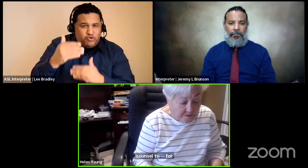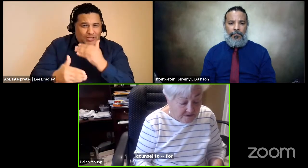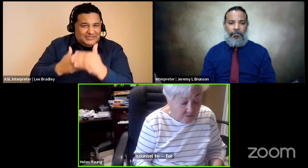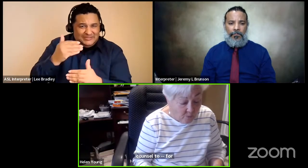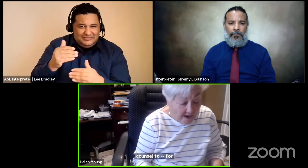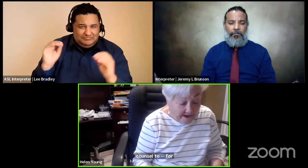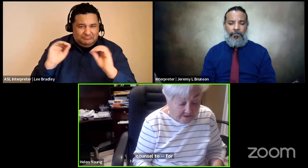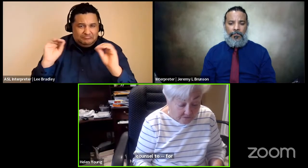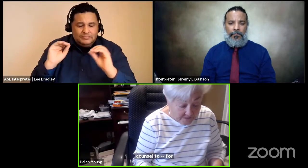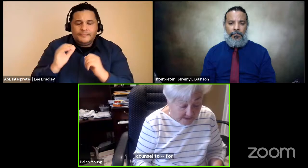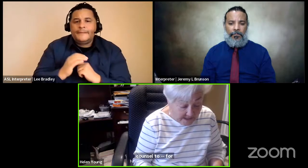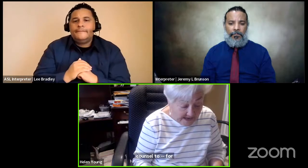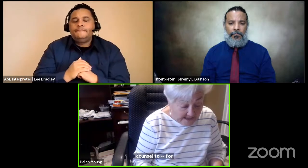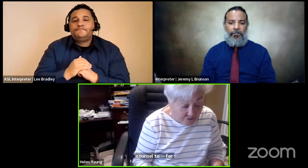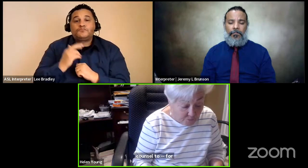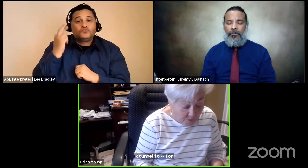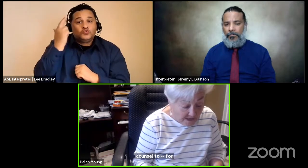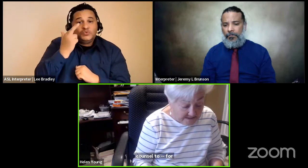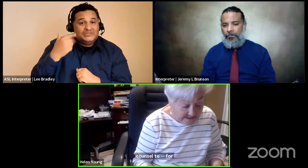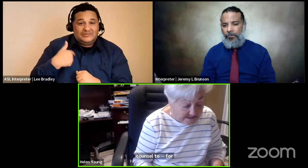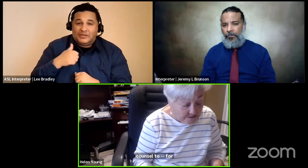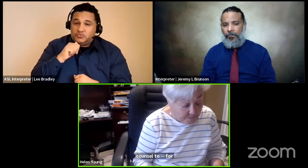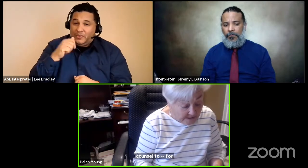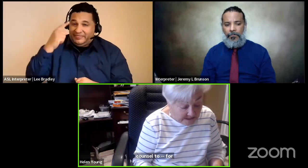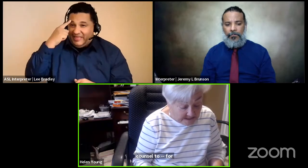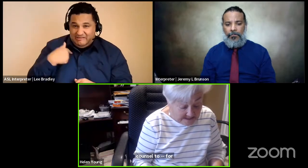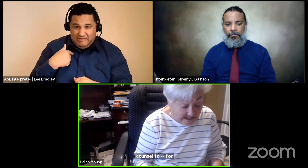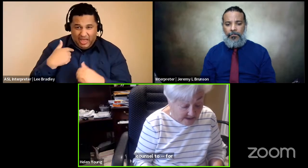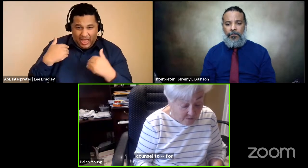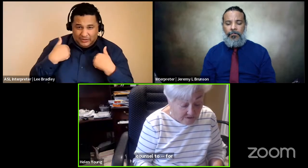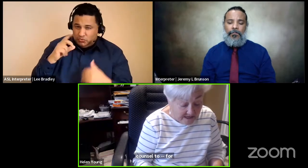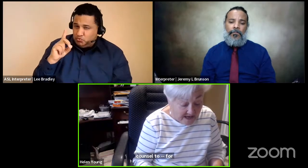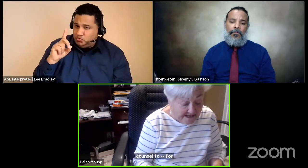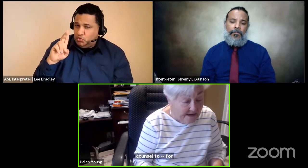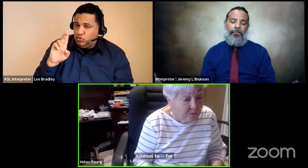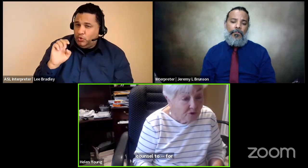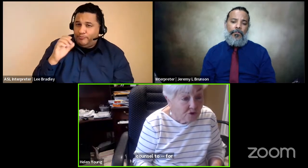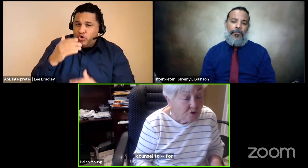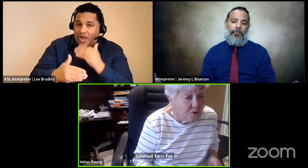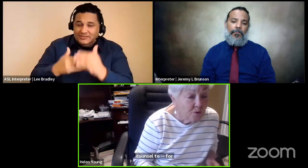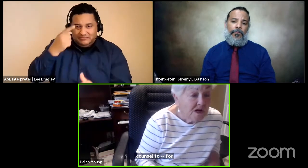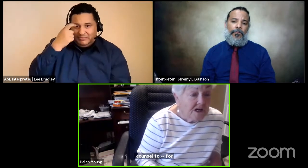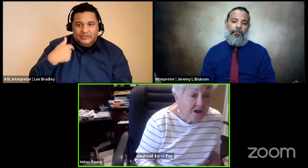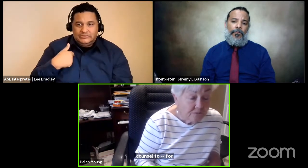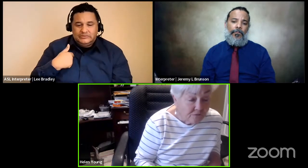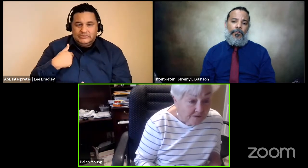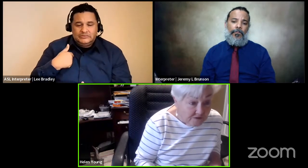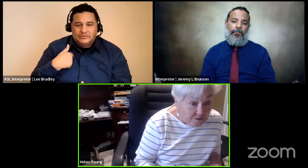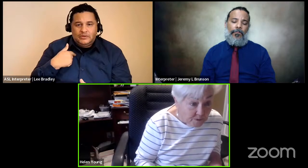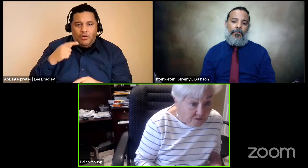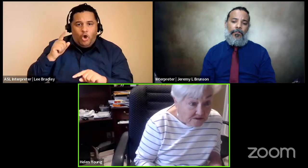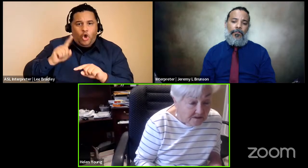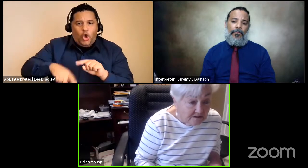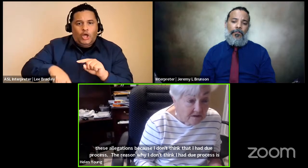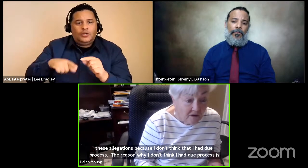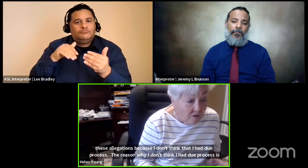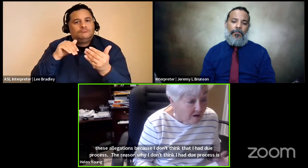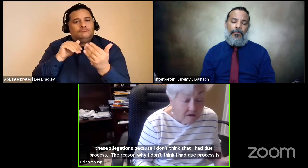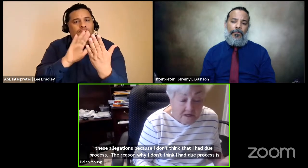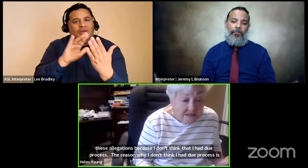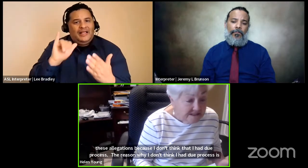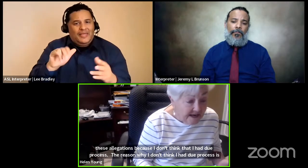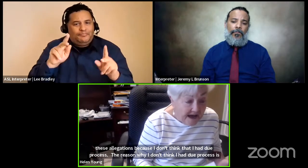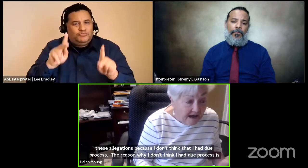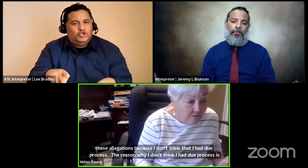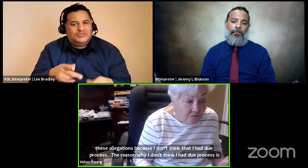The reason why I don't think I had due process is because I was unable to confront this person